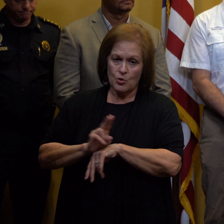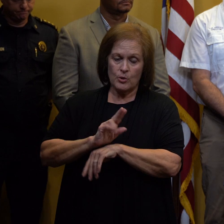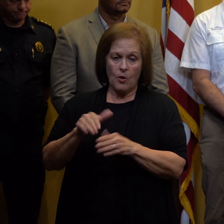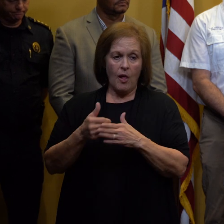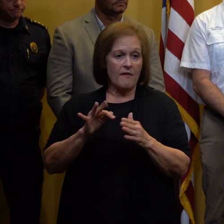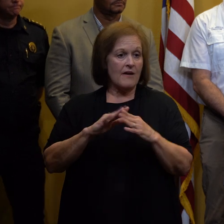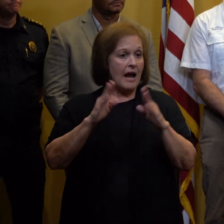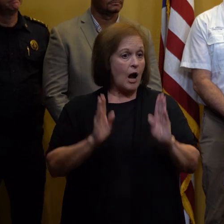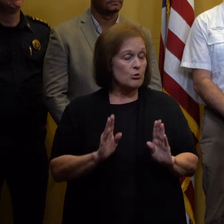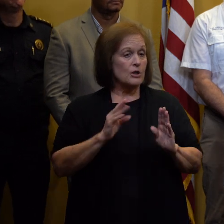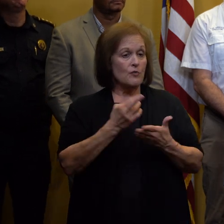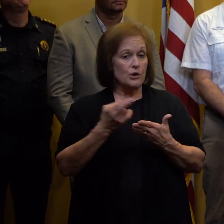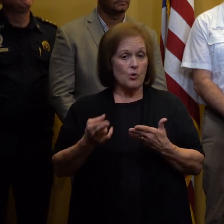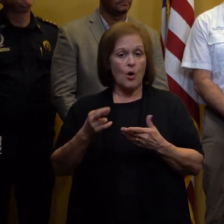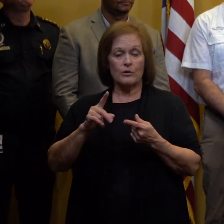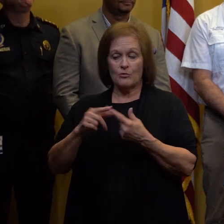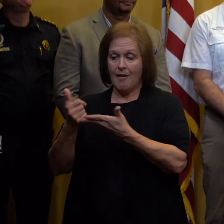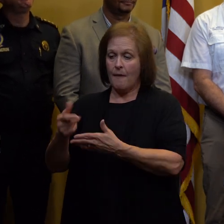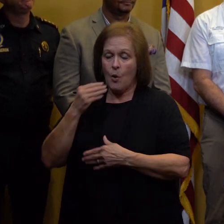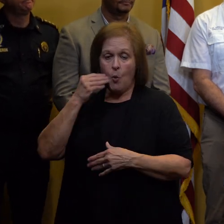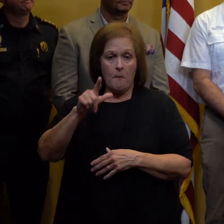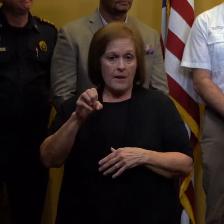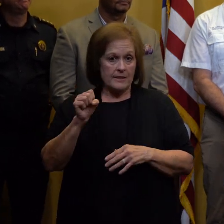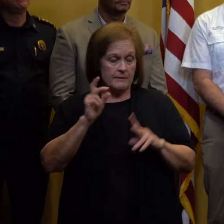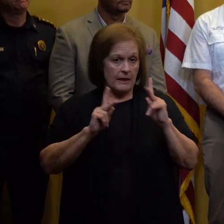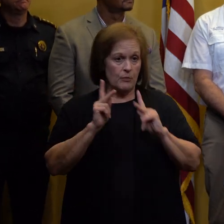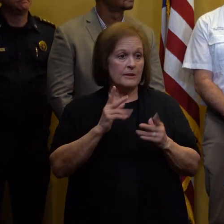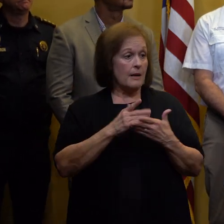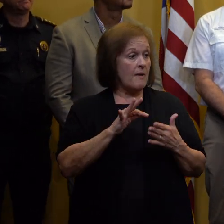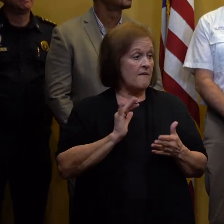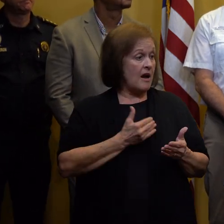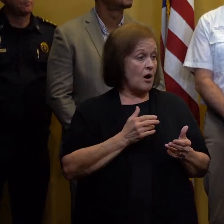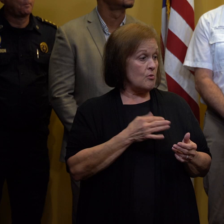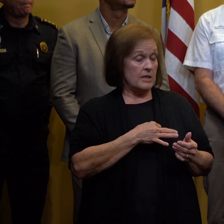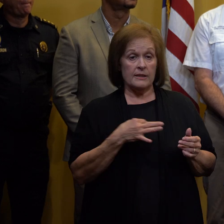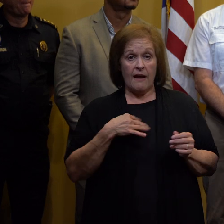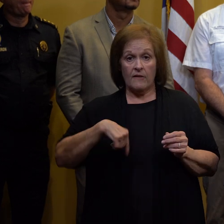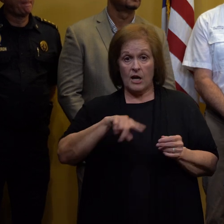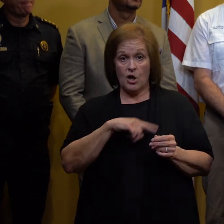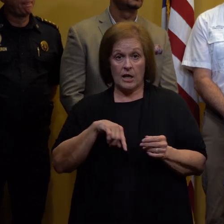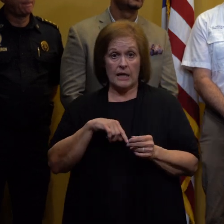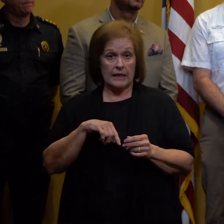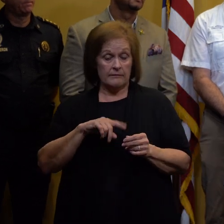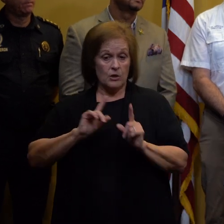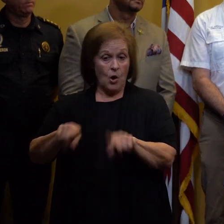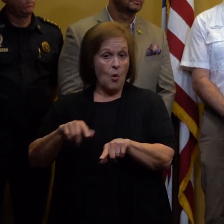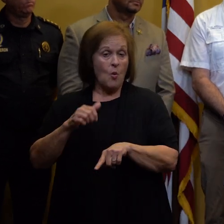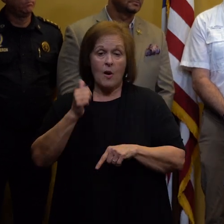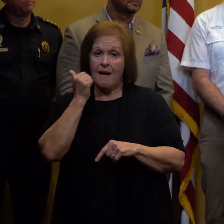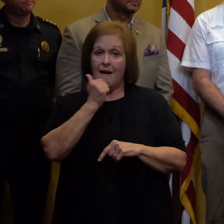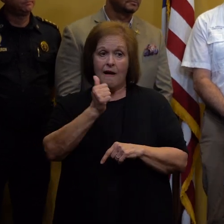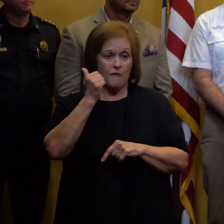can to get folks off the street. Nate in particular and some of our staff at NOHD are in the encampments every single